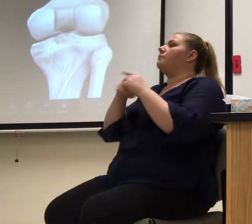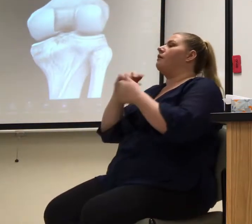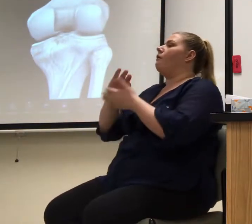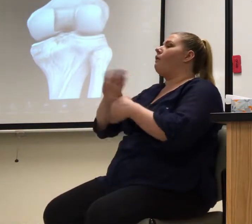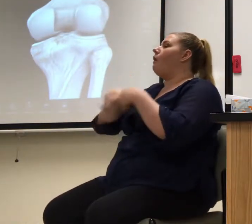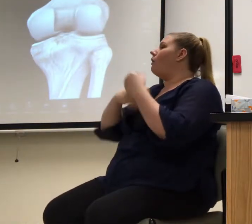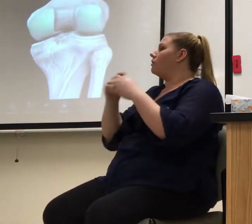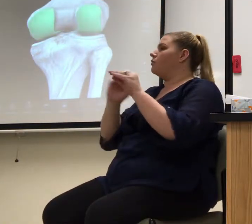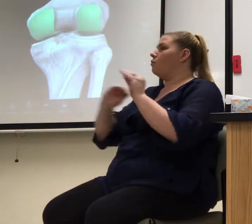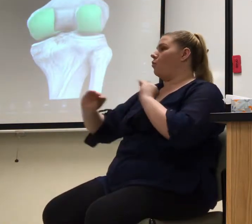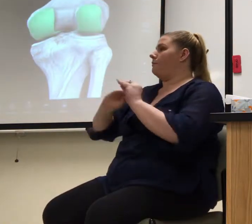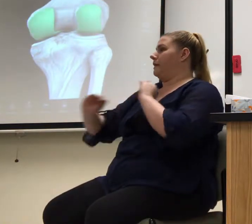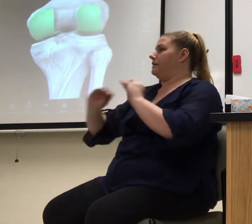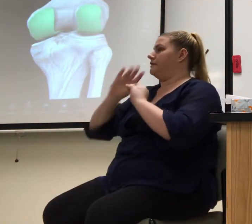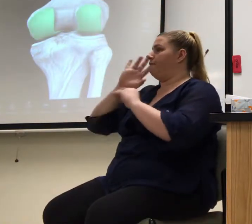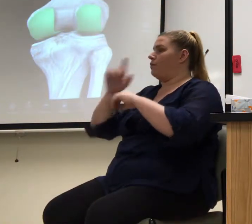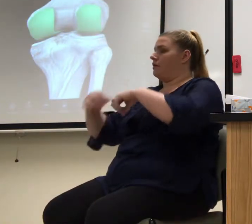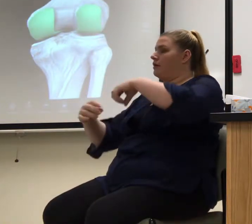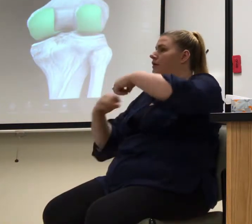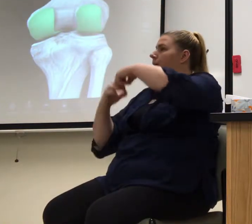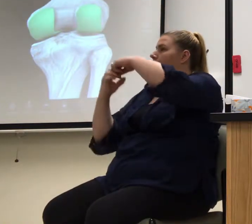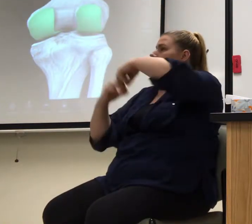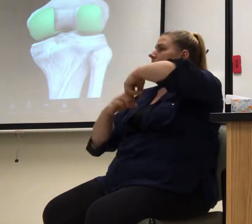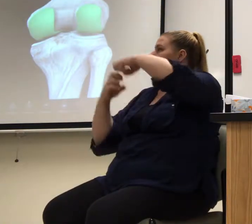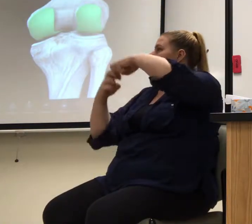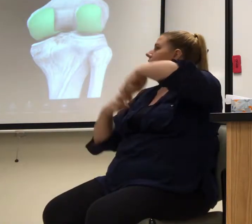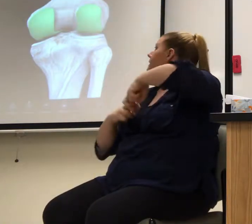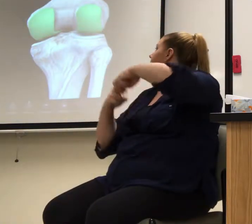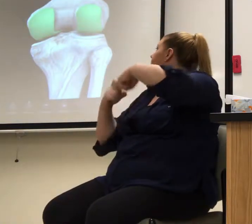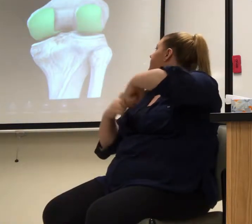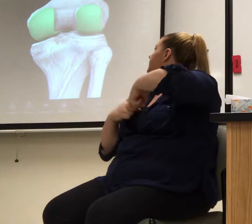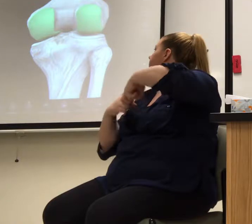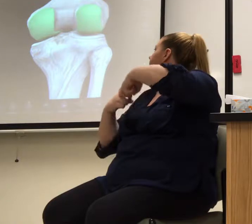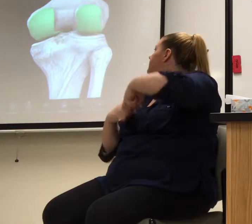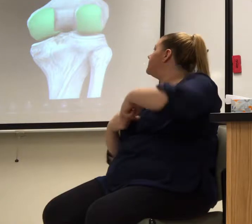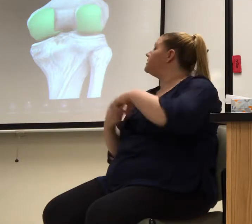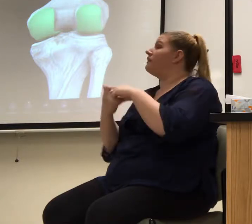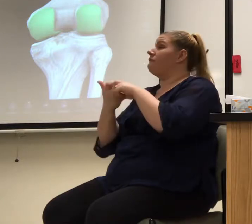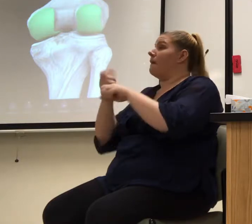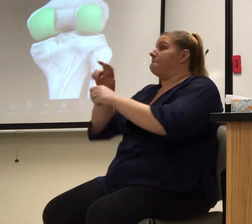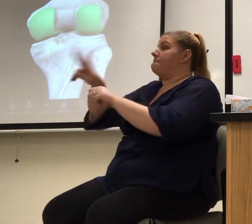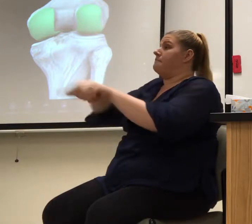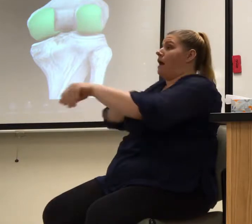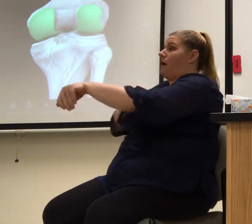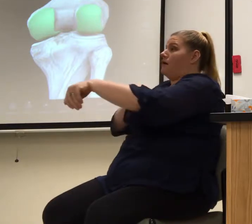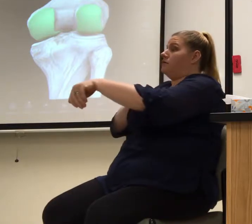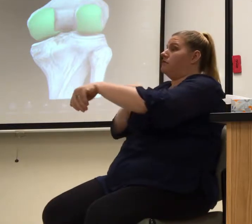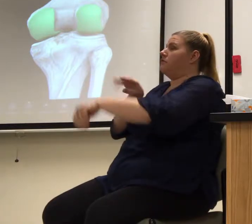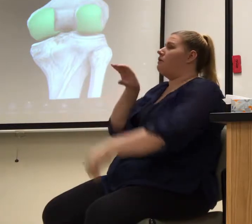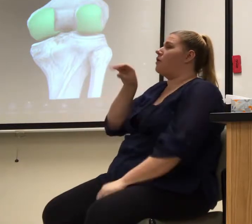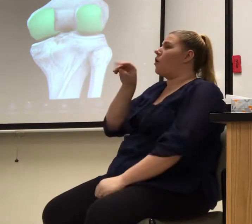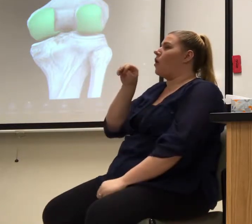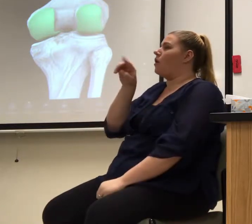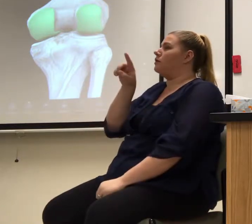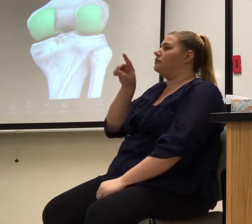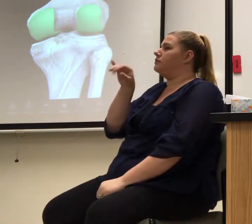Looking at it from the back. Those are the condyles. All right. The articular surfaces of the condyles. And how